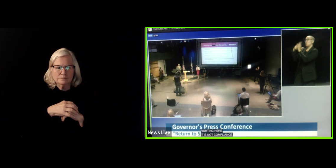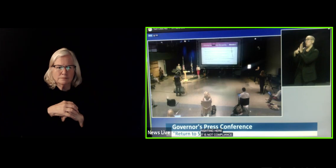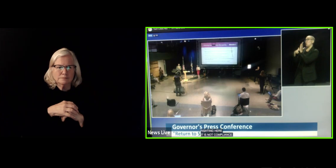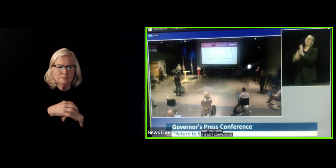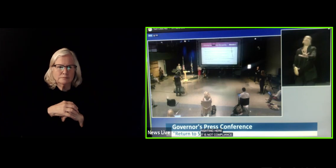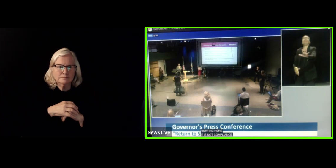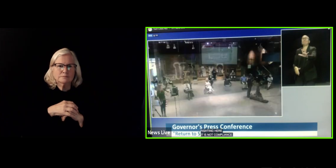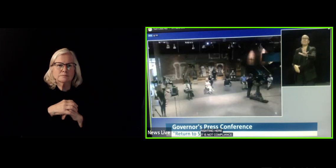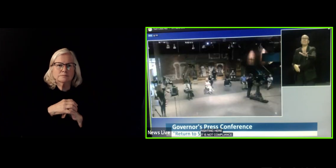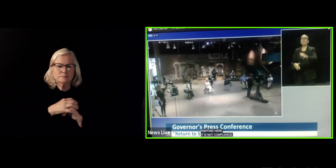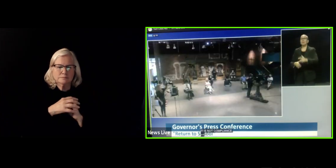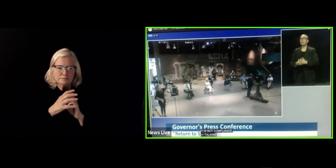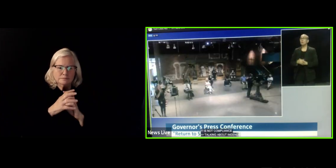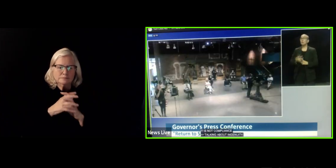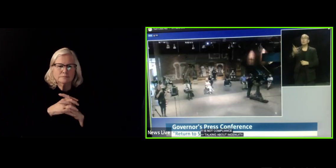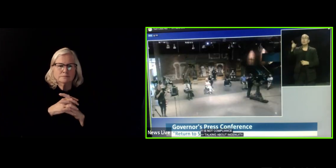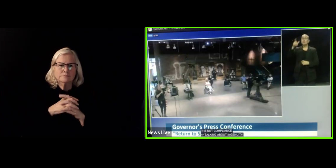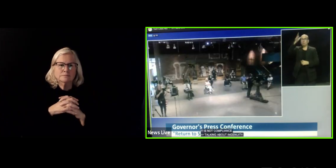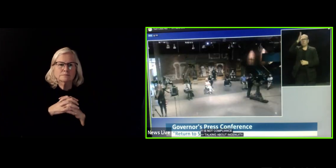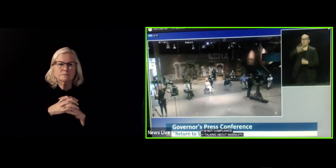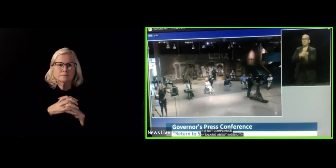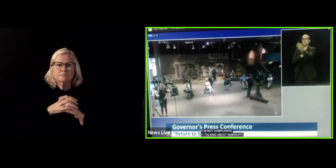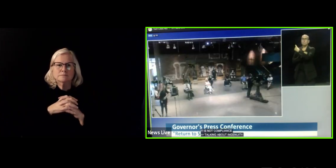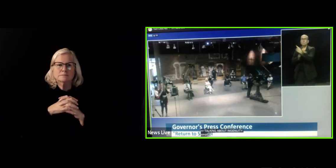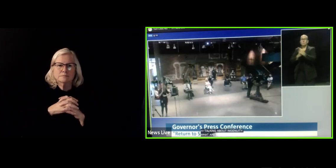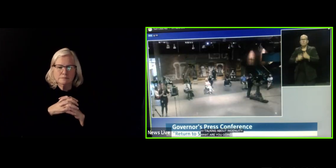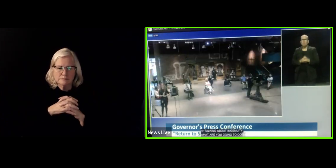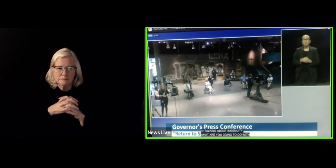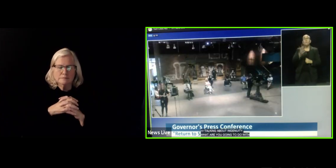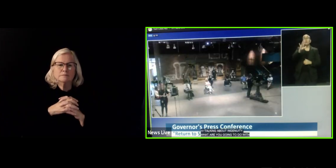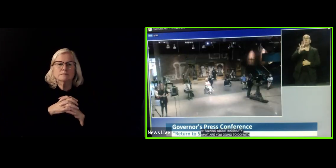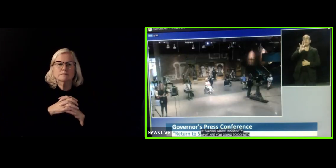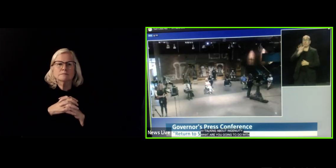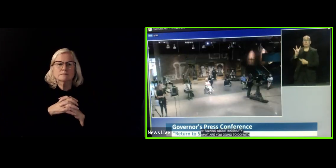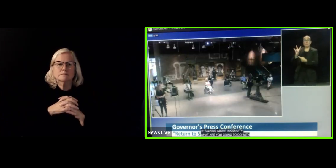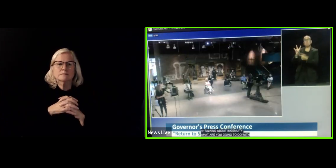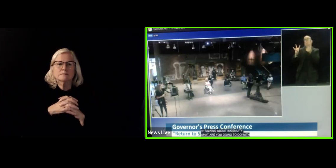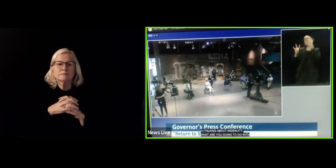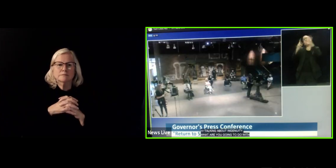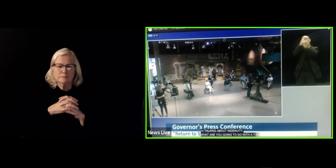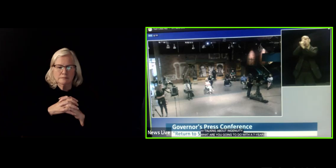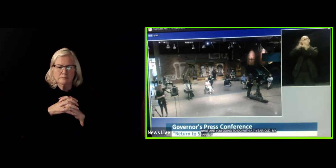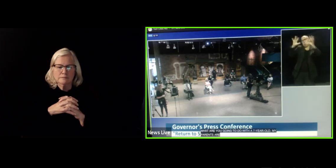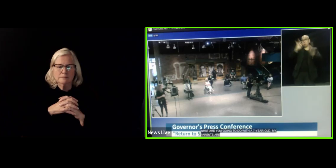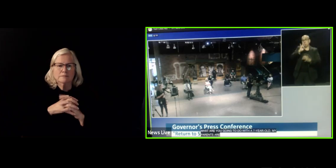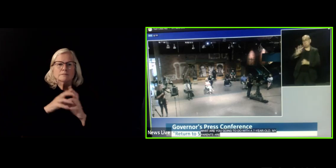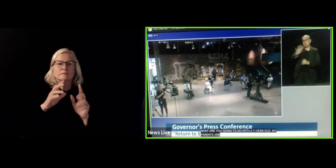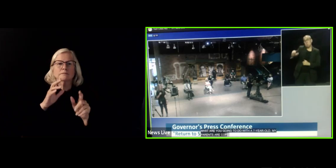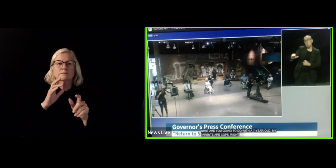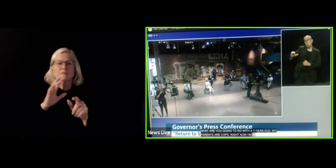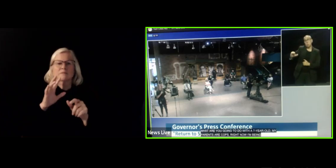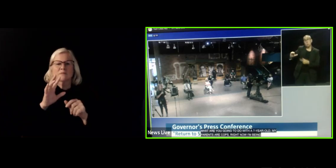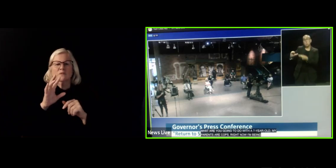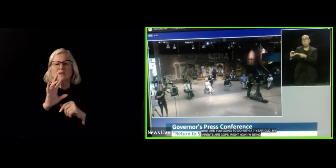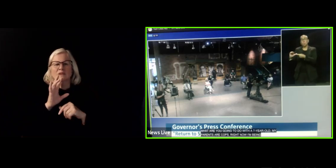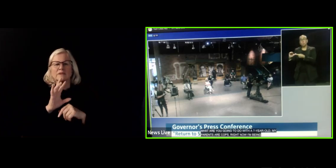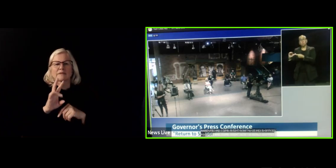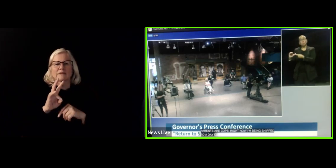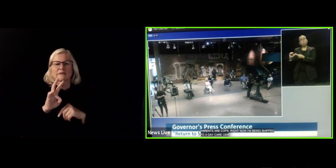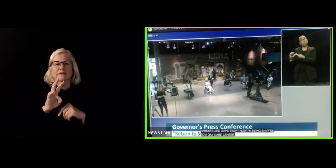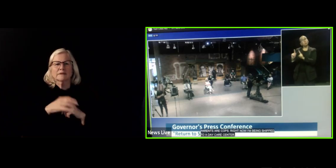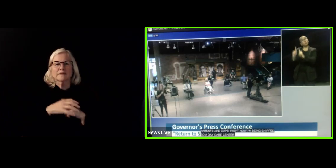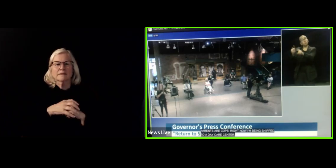say, I'm a 7-year-old, my parents are cops. Right now I'm being shipped to a daycare center. But during the school year, they're going to go to work, and I'm going to be at home on a